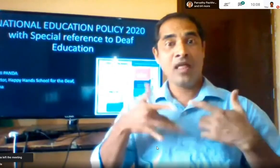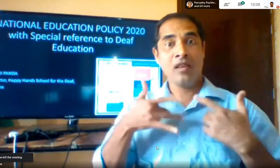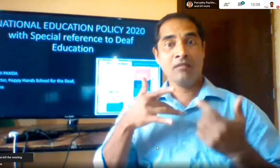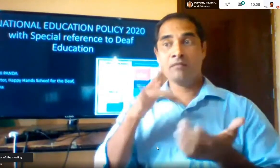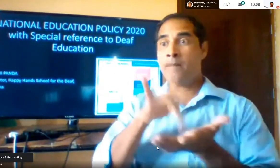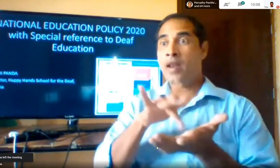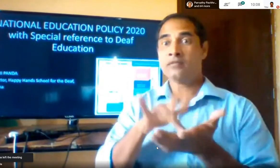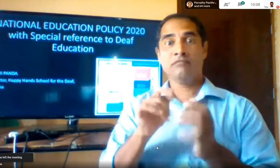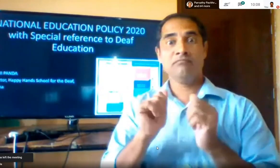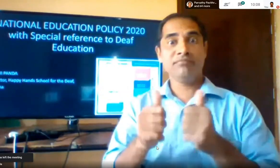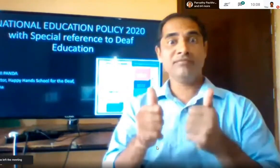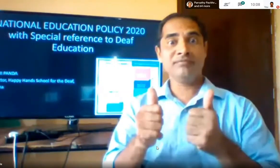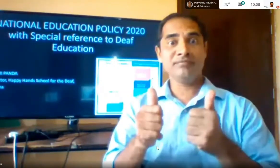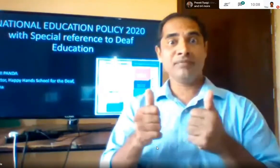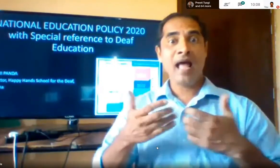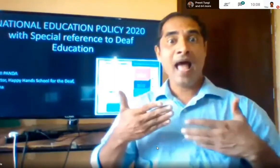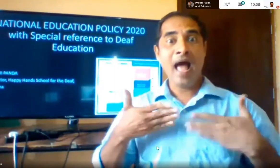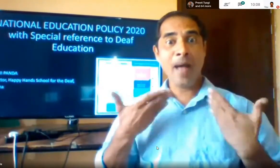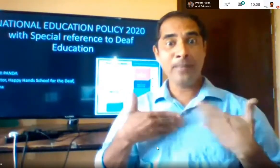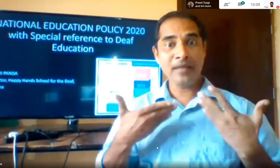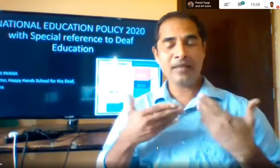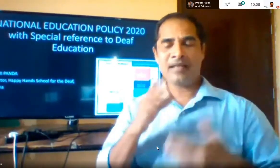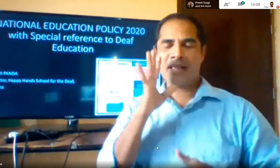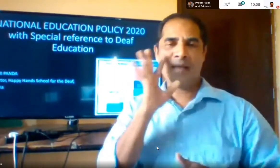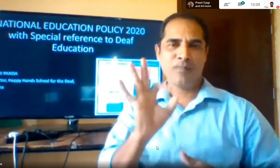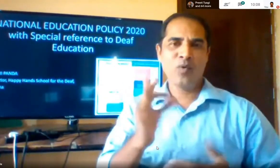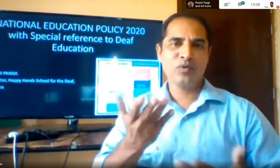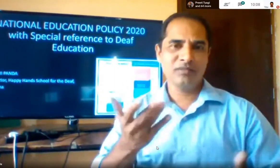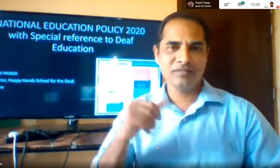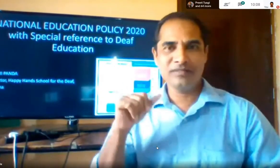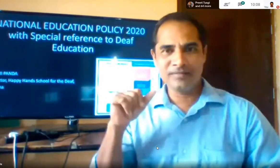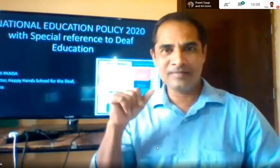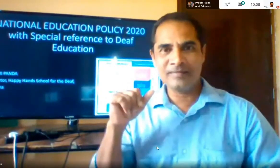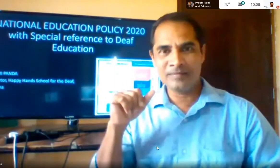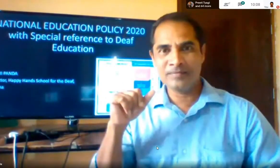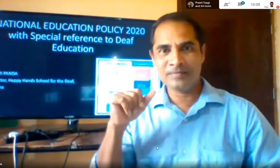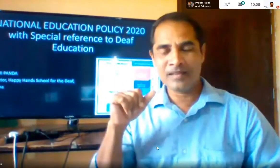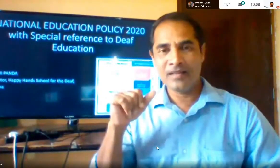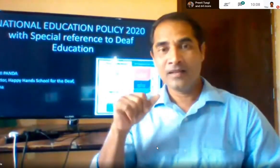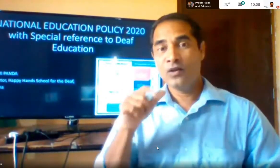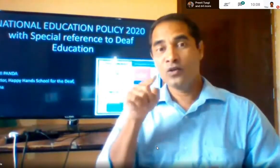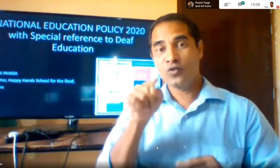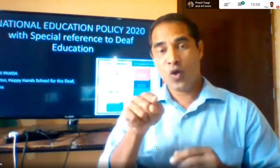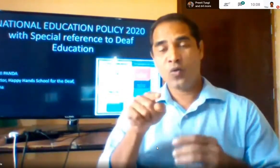for the empowerment of the deaf people. I think Niche is a very better place, and I'm very happy for this.